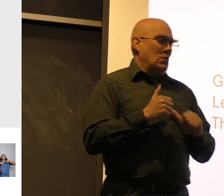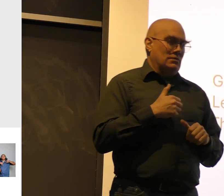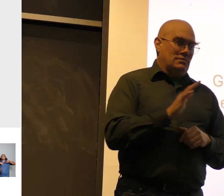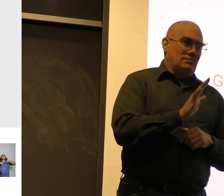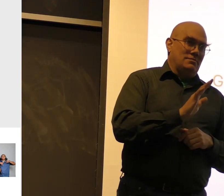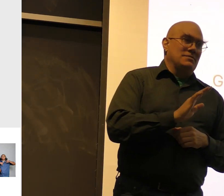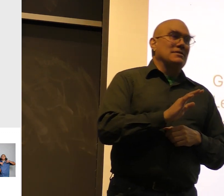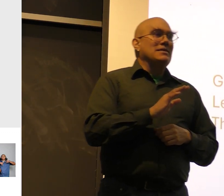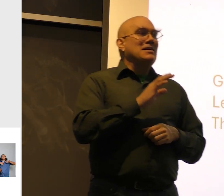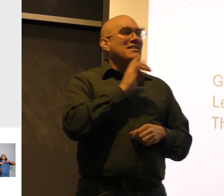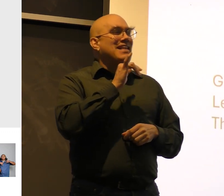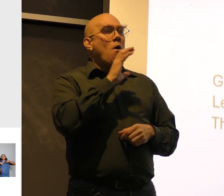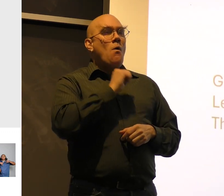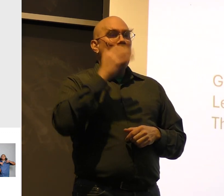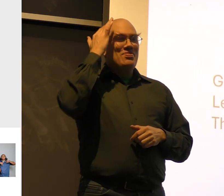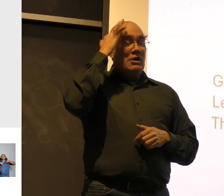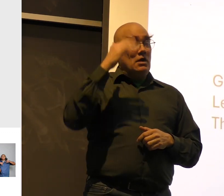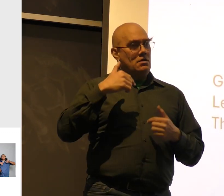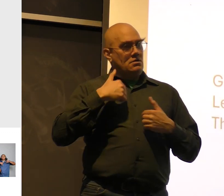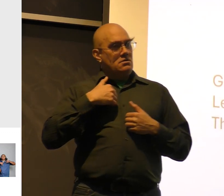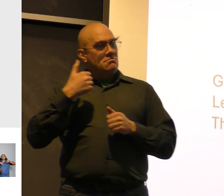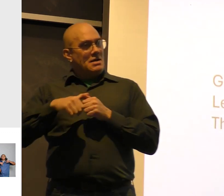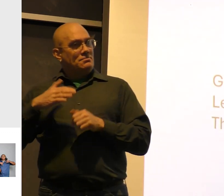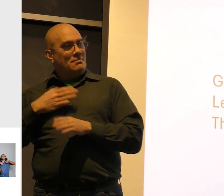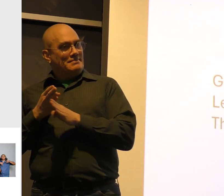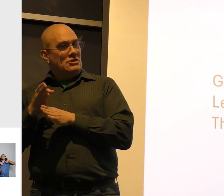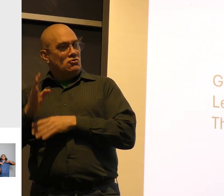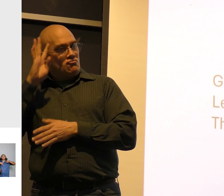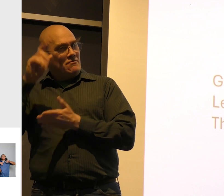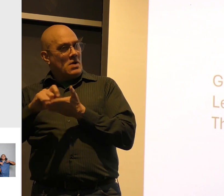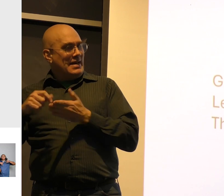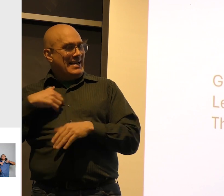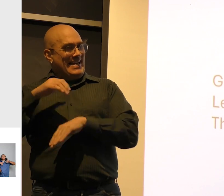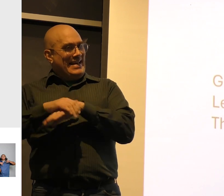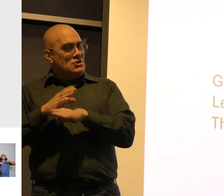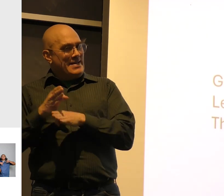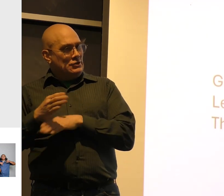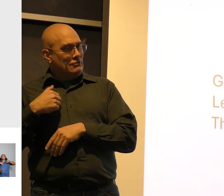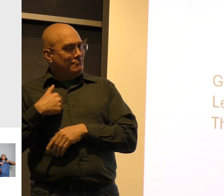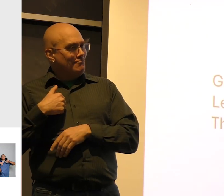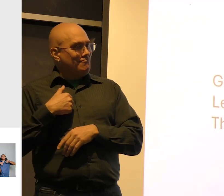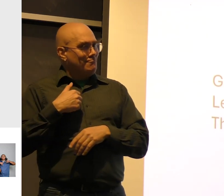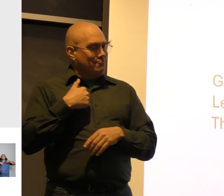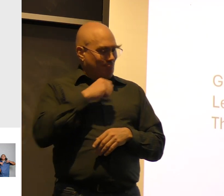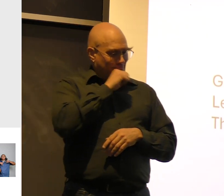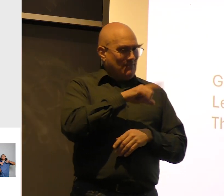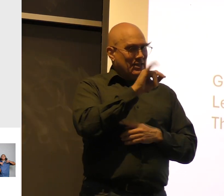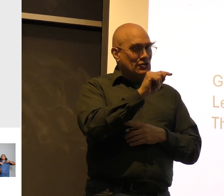I'm not talking about the game show. It's an old theory. Remember, I majored in creative writing. I'm an English major.